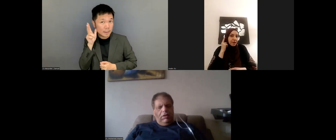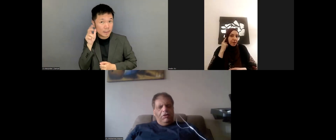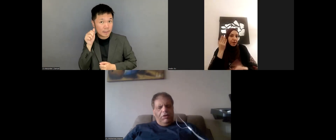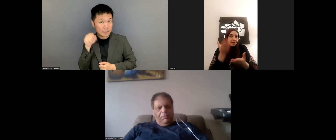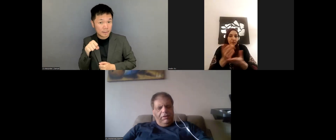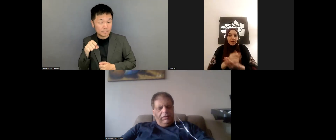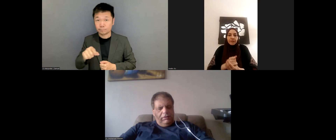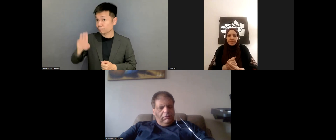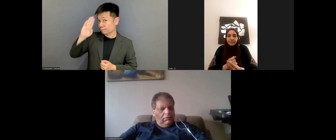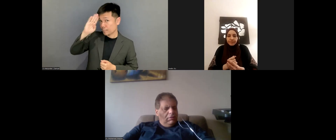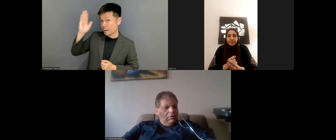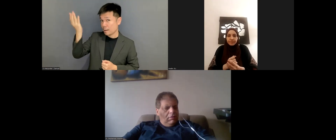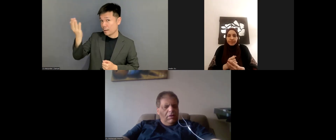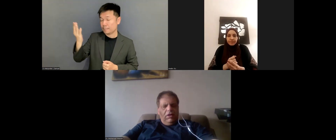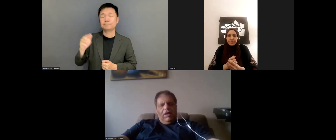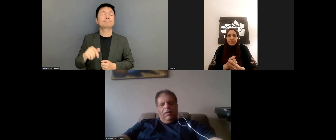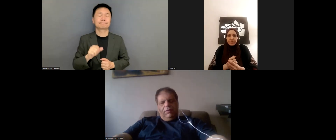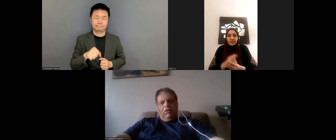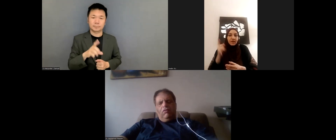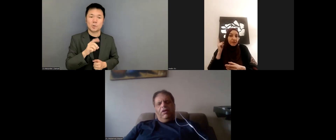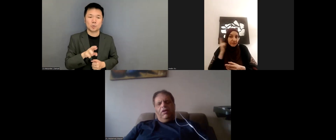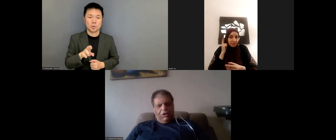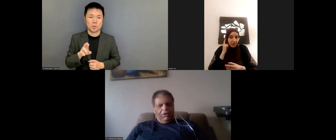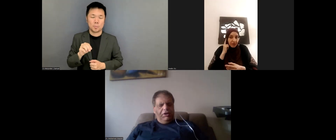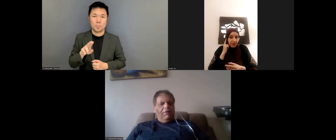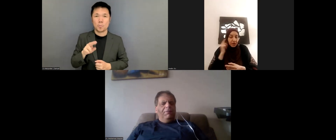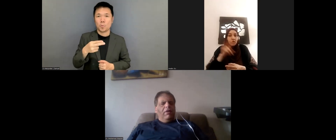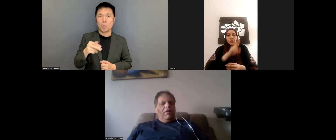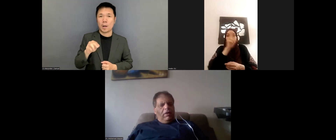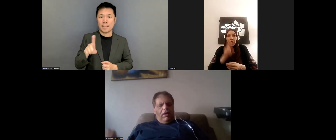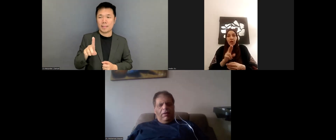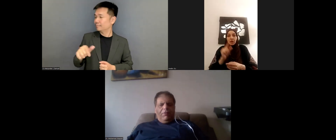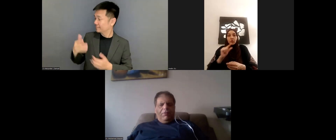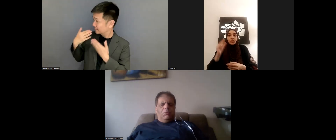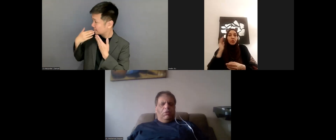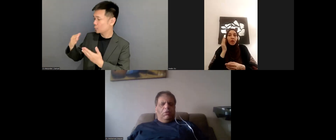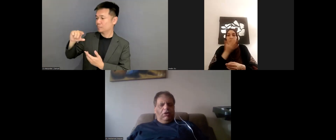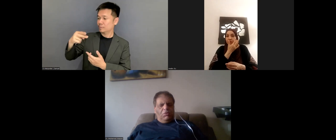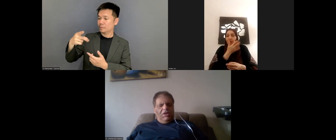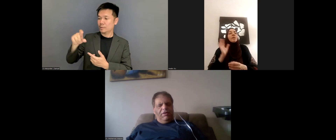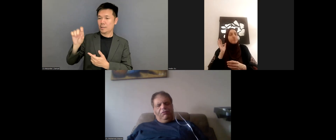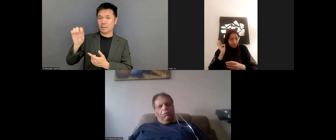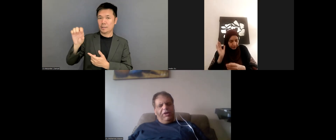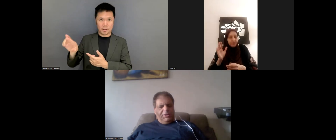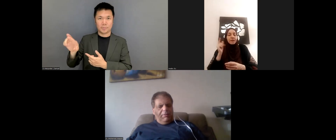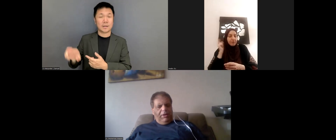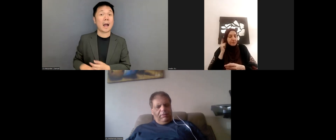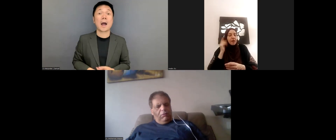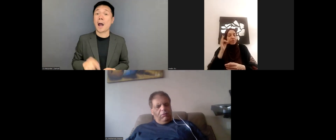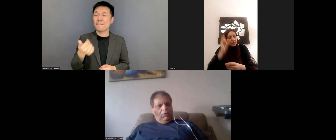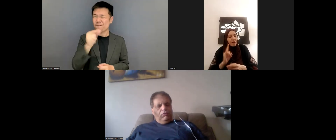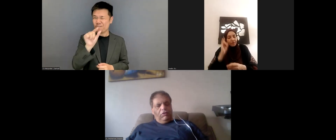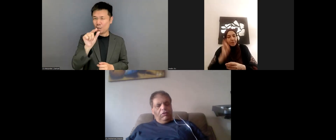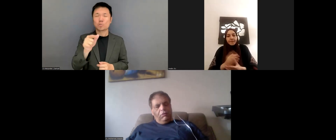Can you hear me? Yes, please go ahead. Thank you very much, Ghadir. I just would like to say a few words in Arabic, then